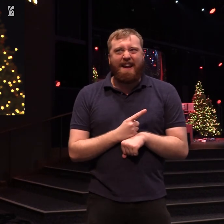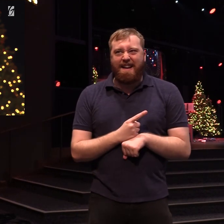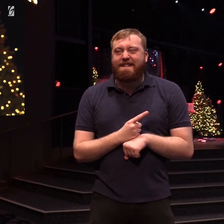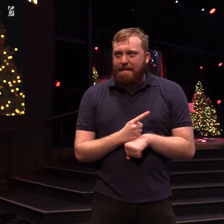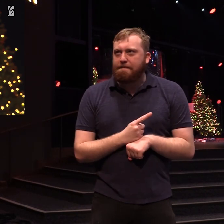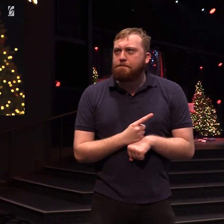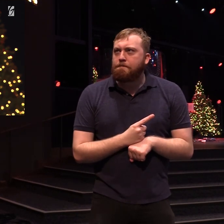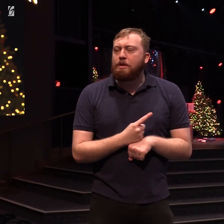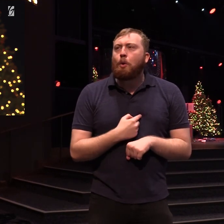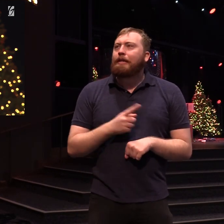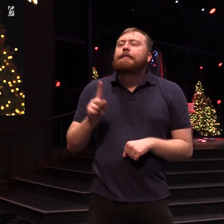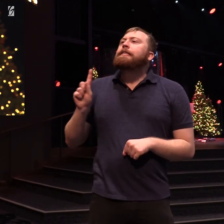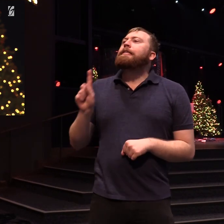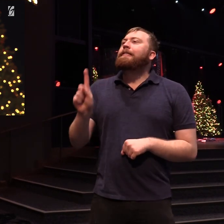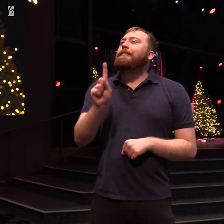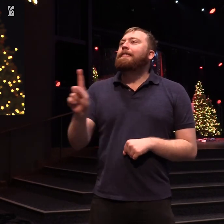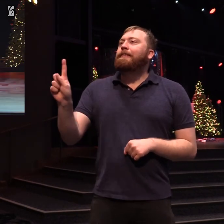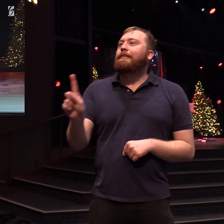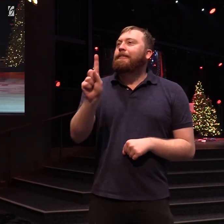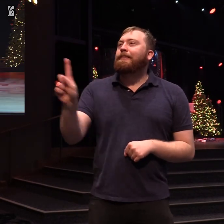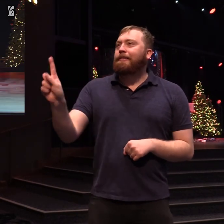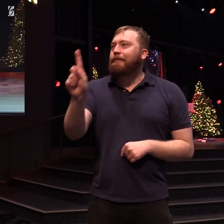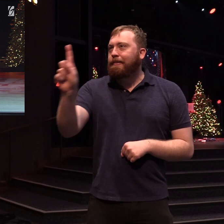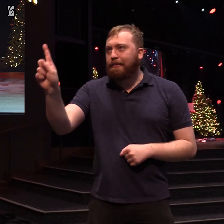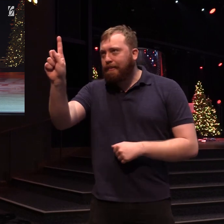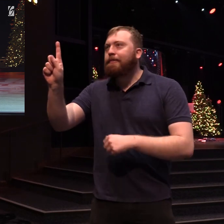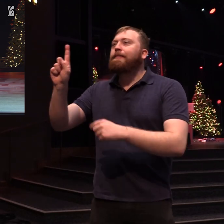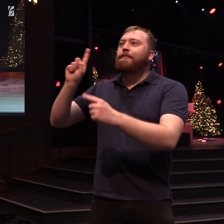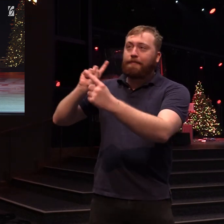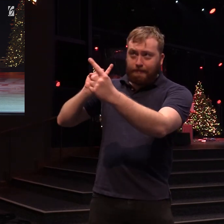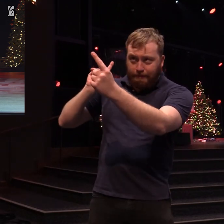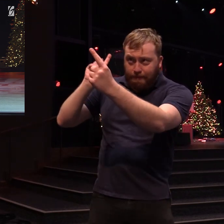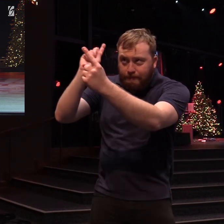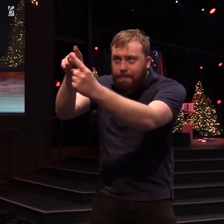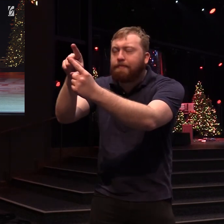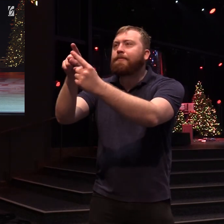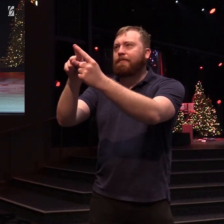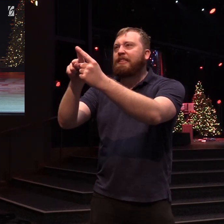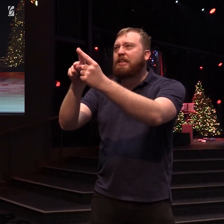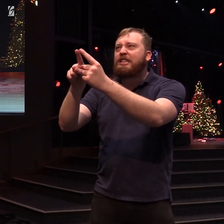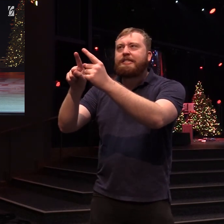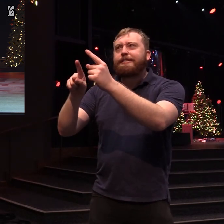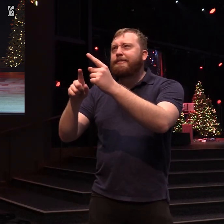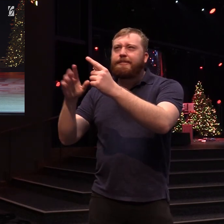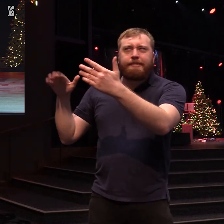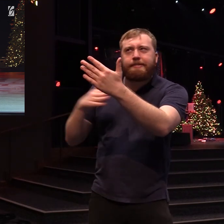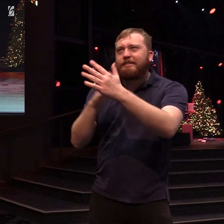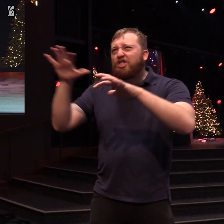And he walked briskly across the temple courtyard through the crowd.